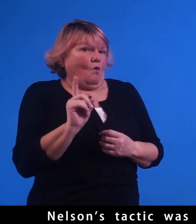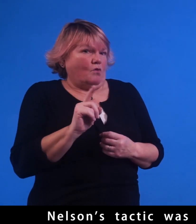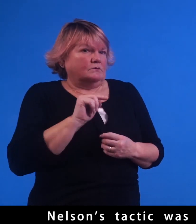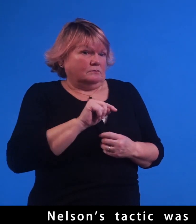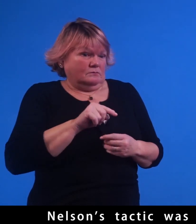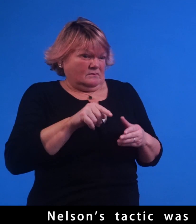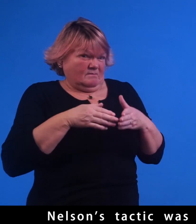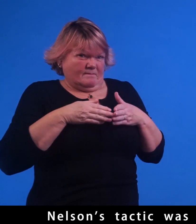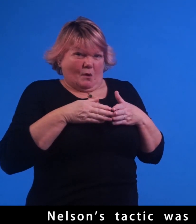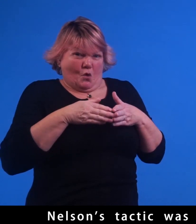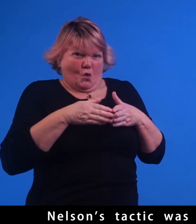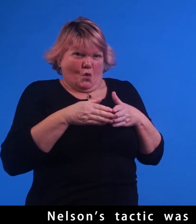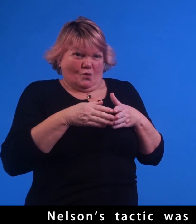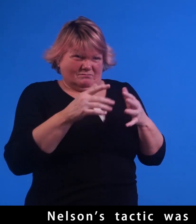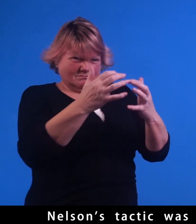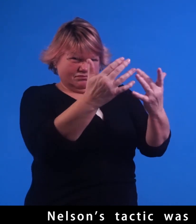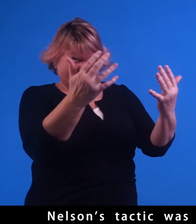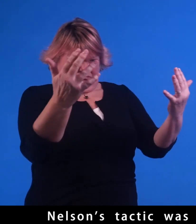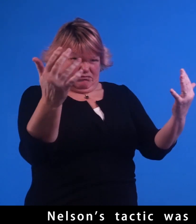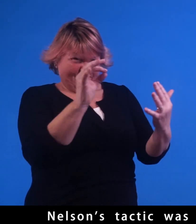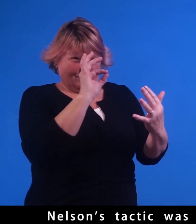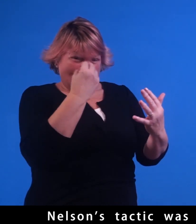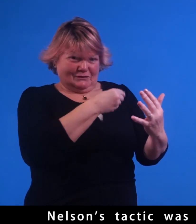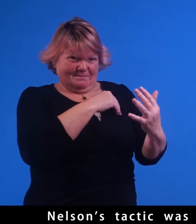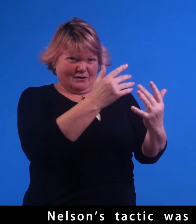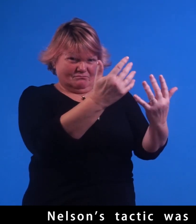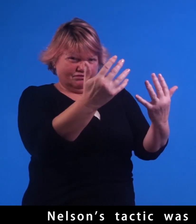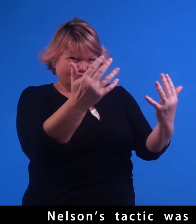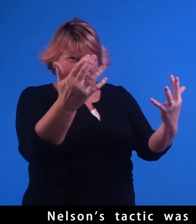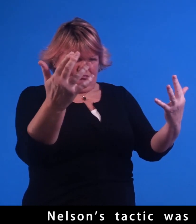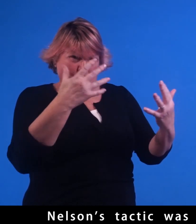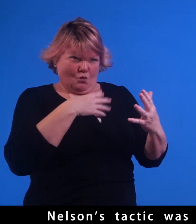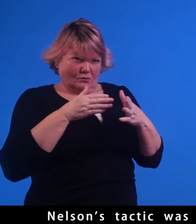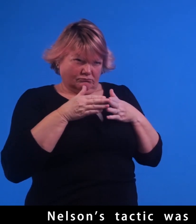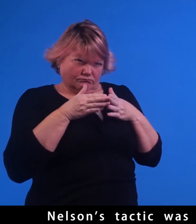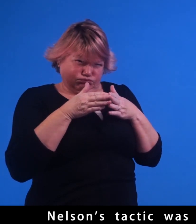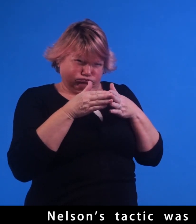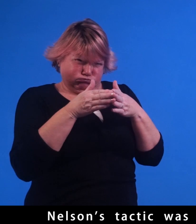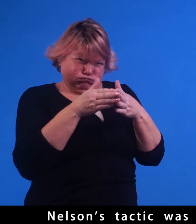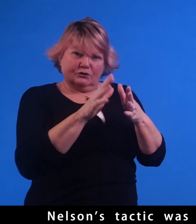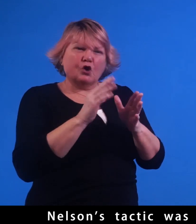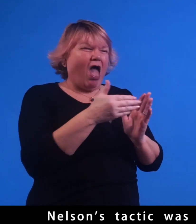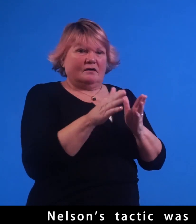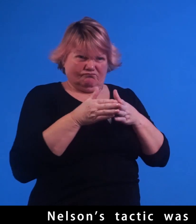Nelson's tactic was to sail head-on against the Franco-Spanish fleet to break their defensive